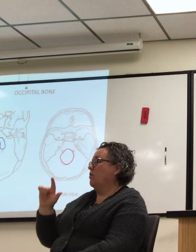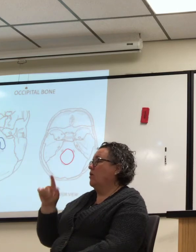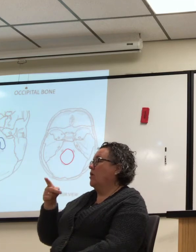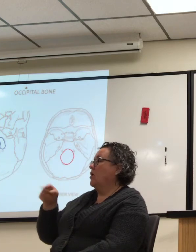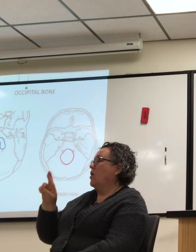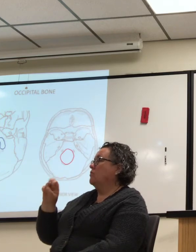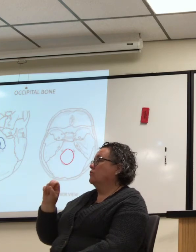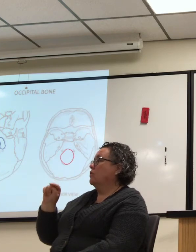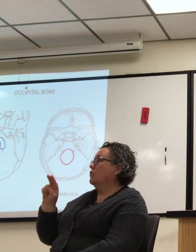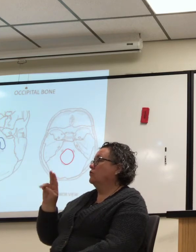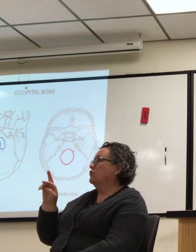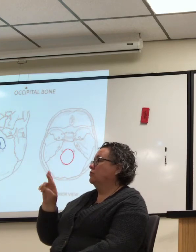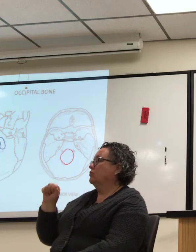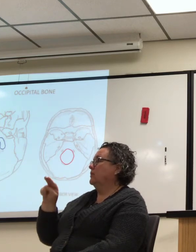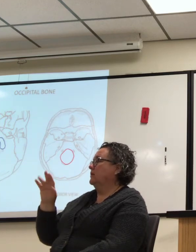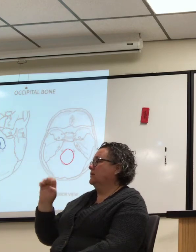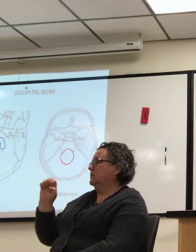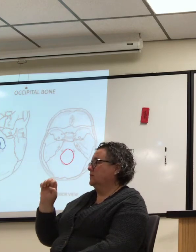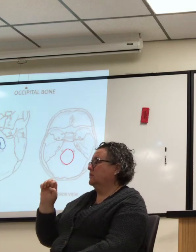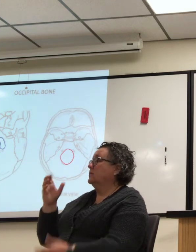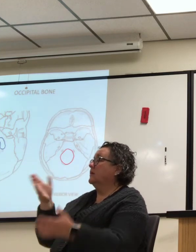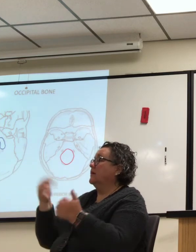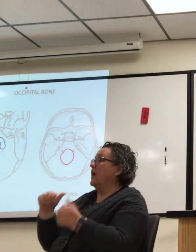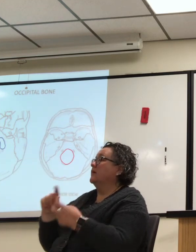is hypoglossal canals.